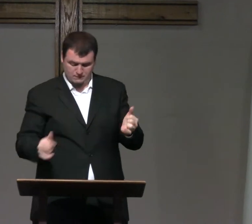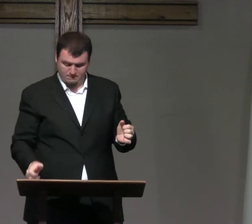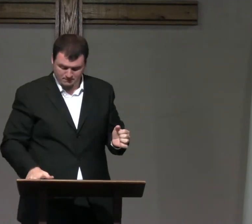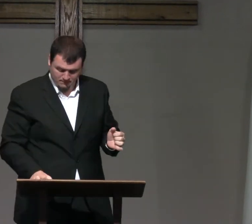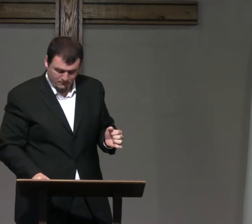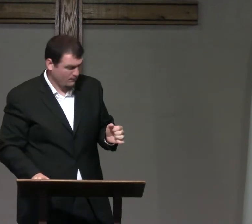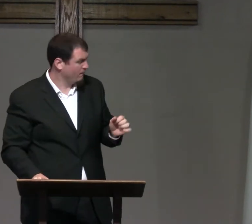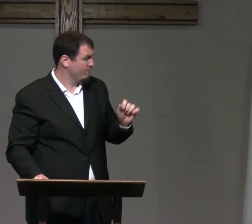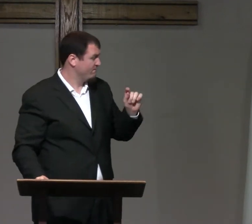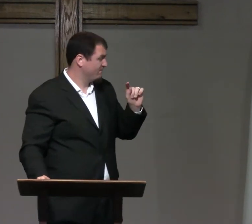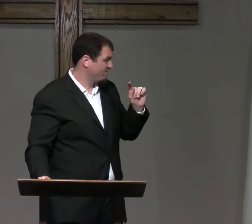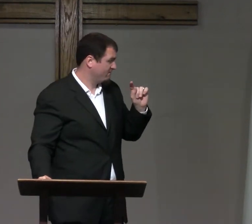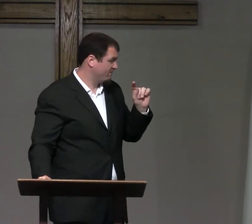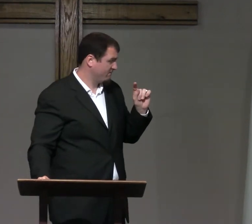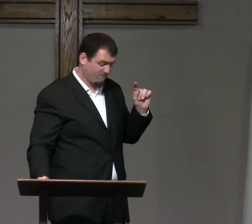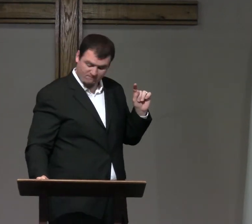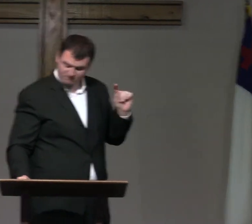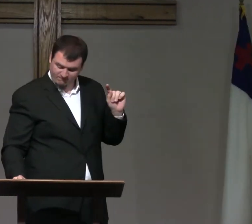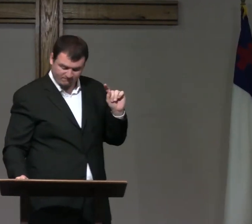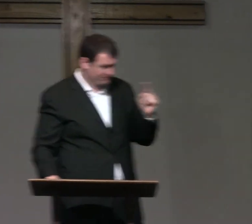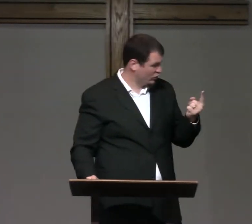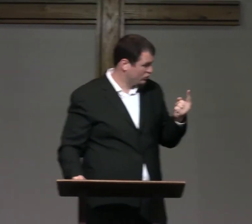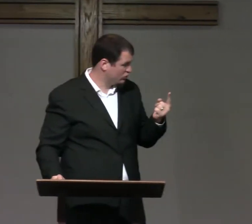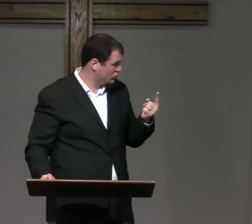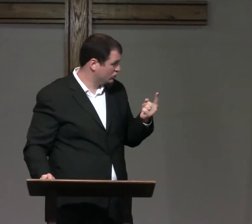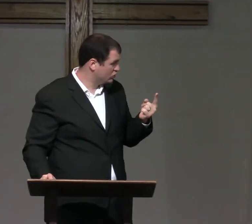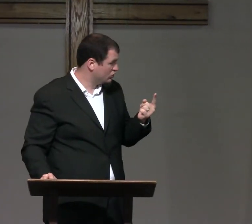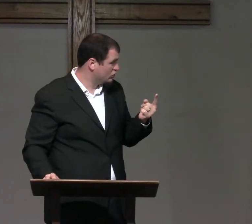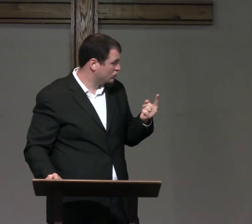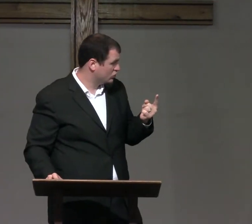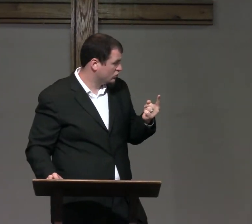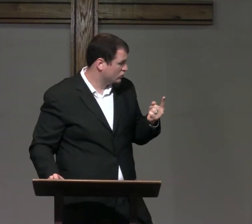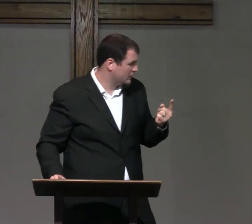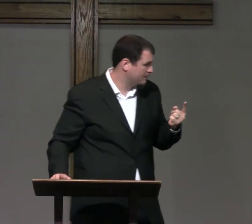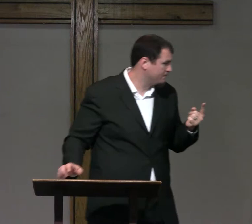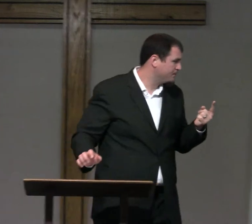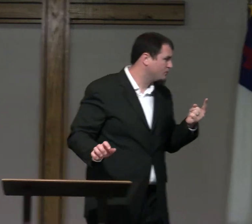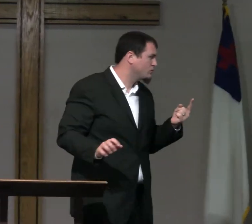of view, and we'll talk about that today. First one,